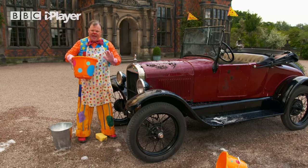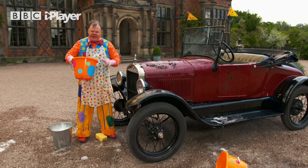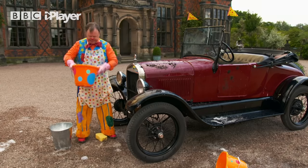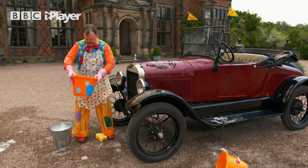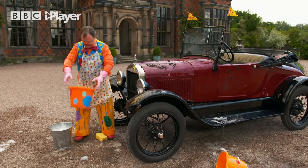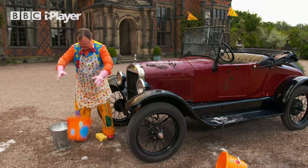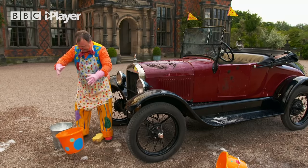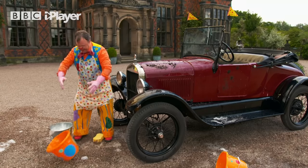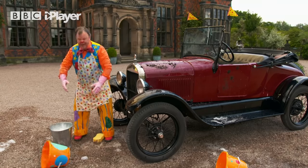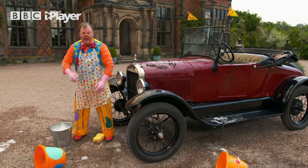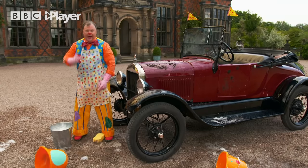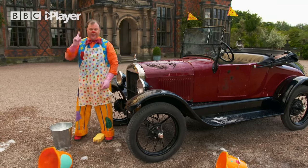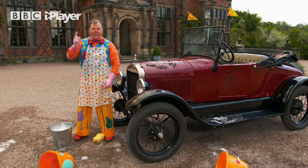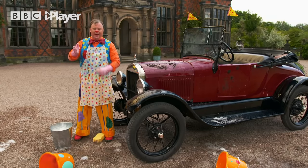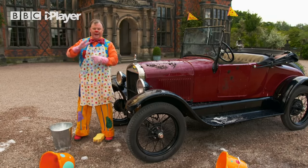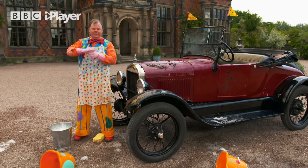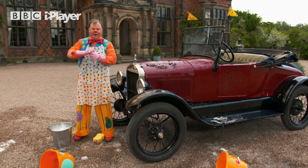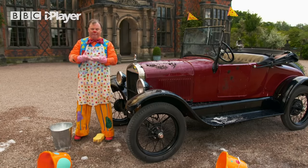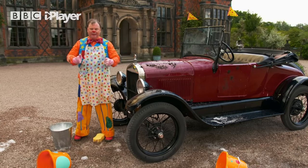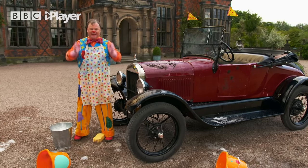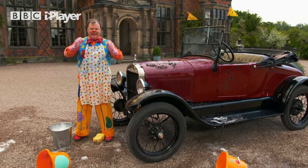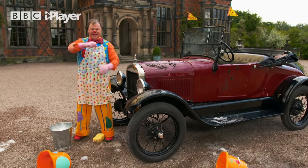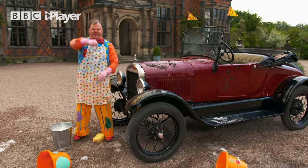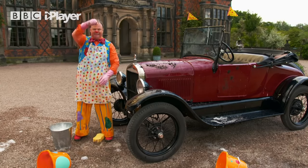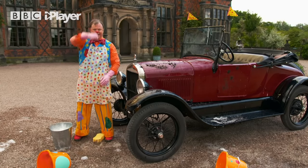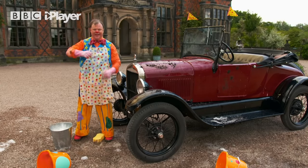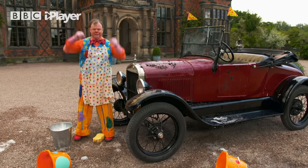wait one more bucket left